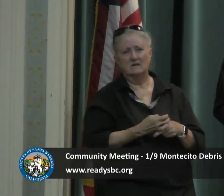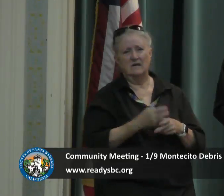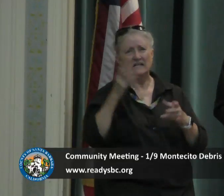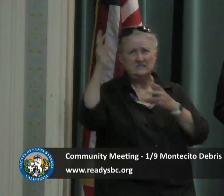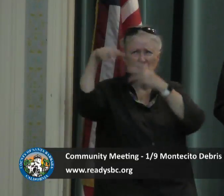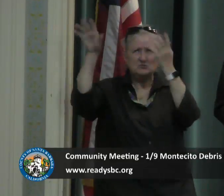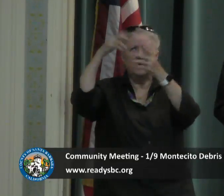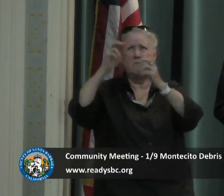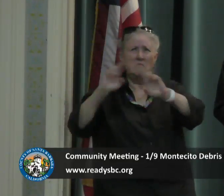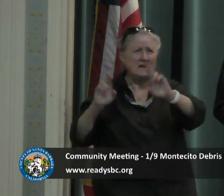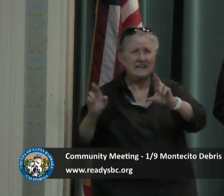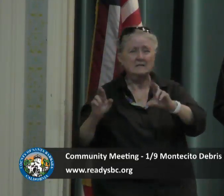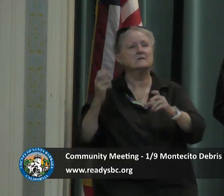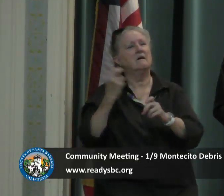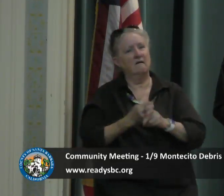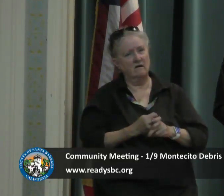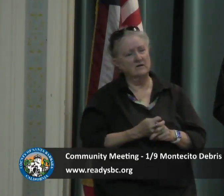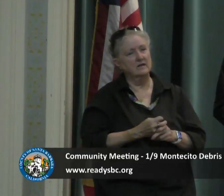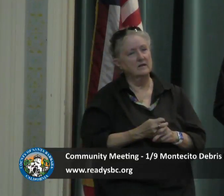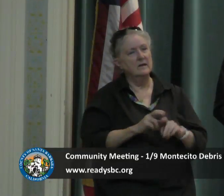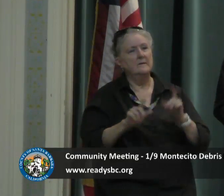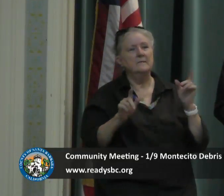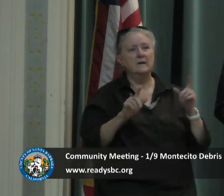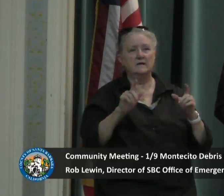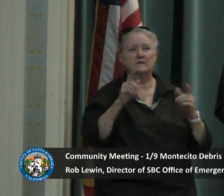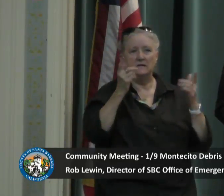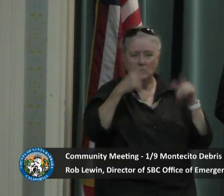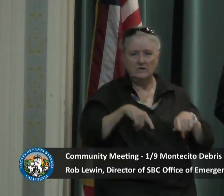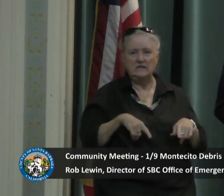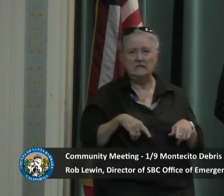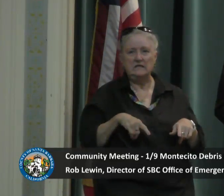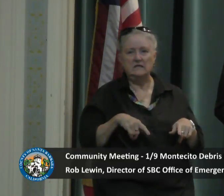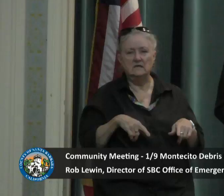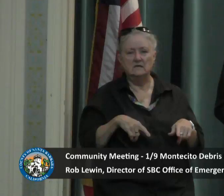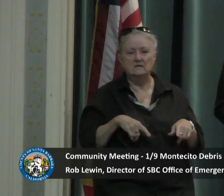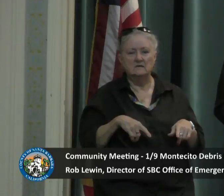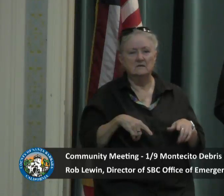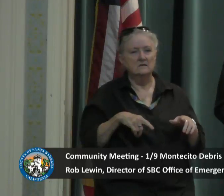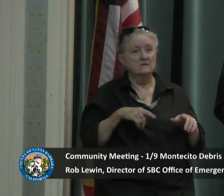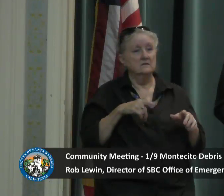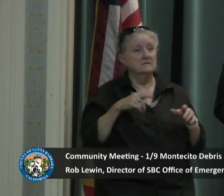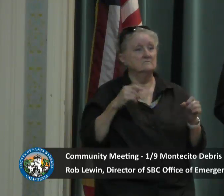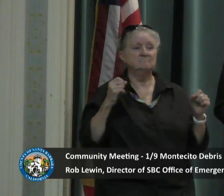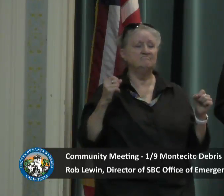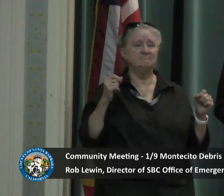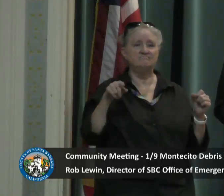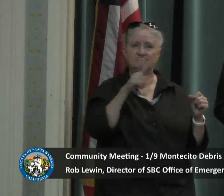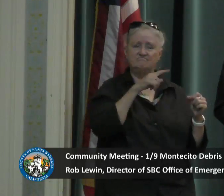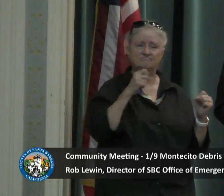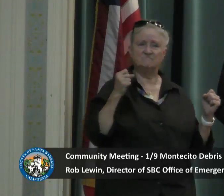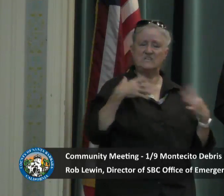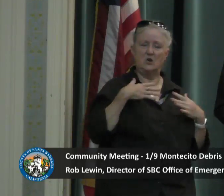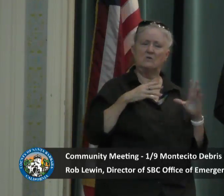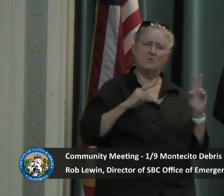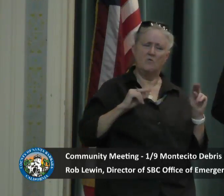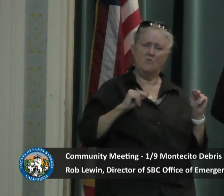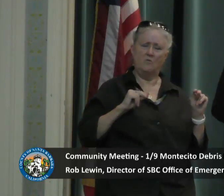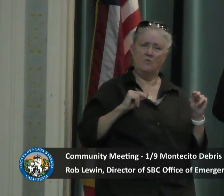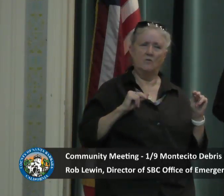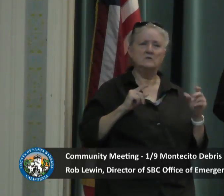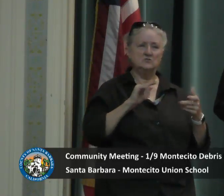readiness is hard. But let's all agree that to not be scared, but instead to be